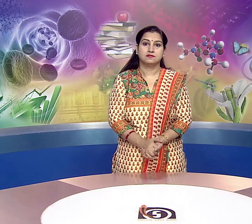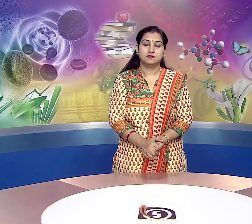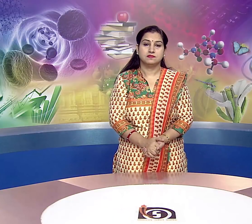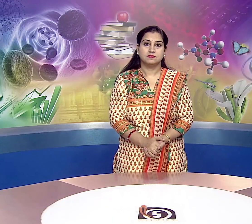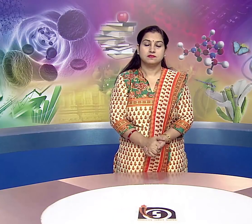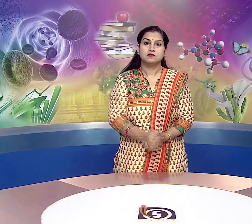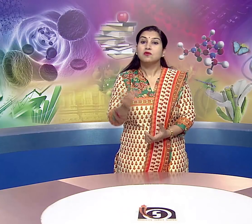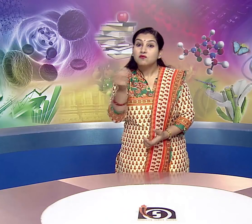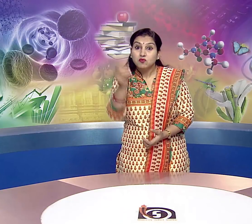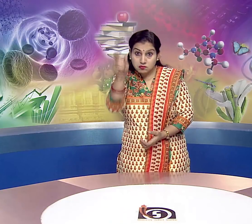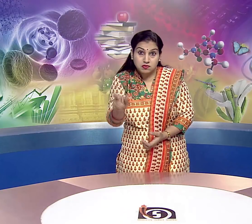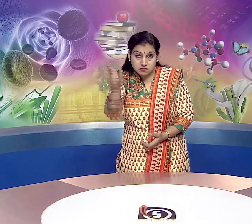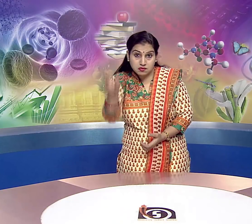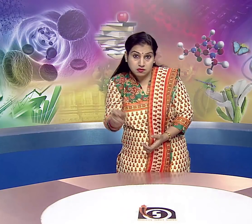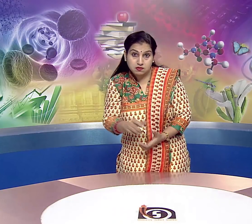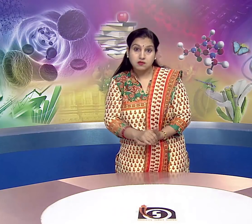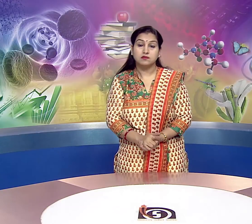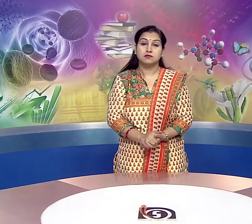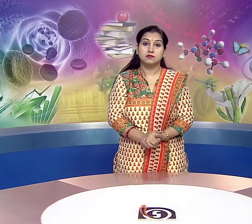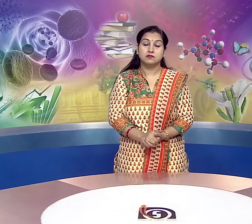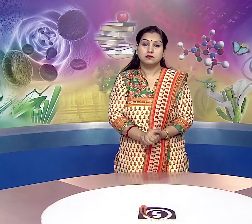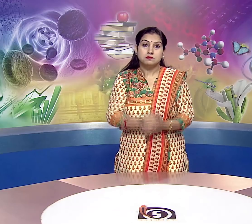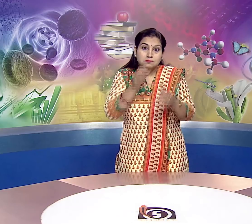Some people hide in drains